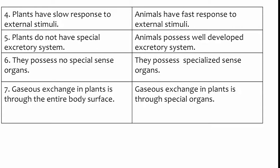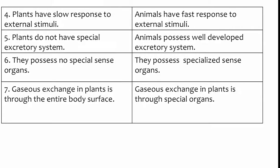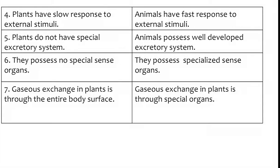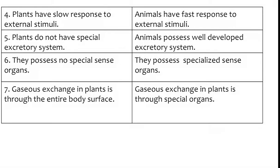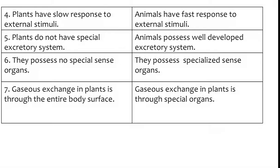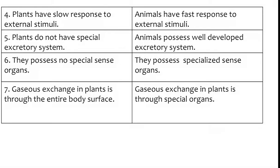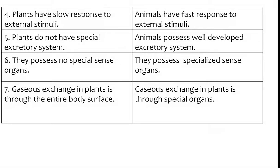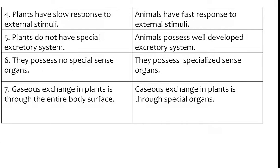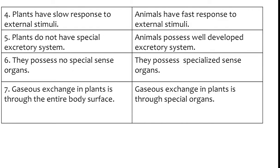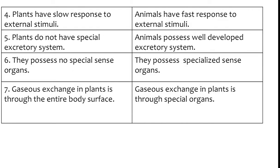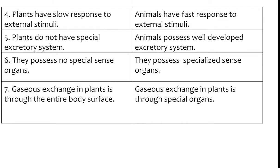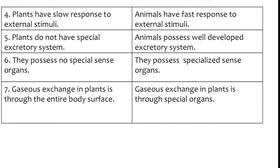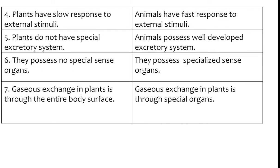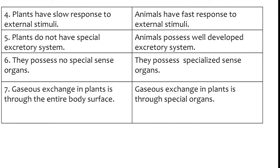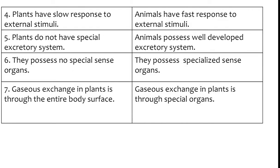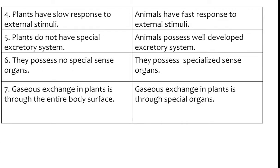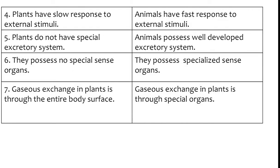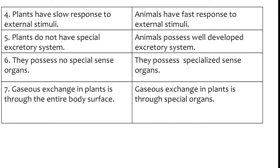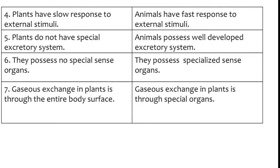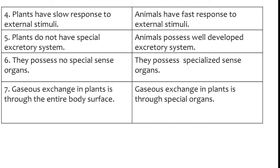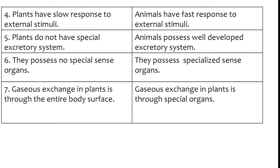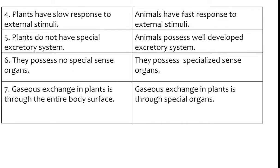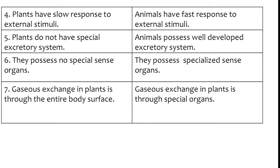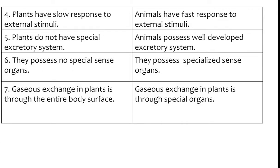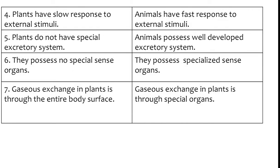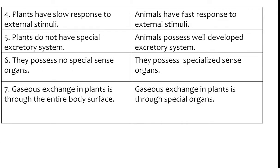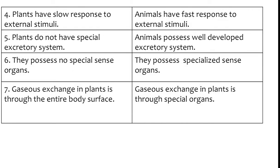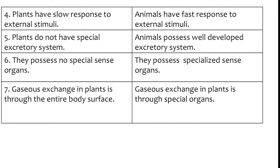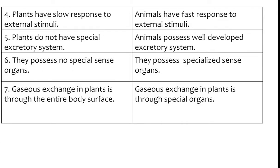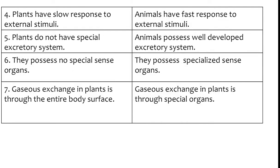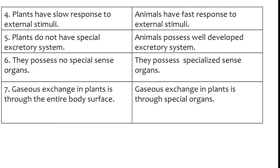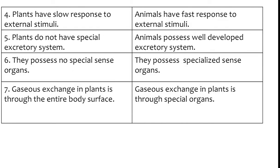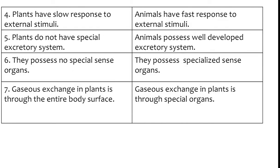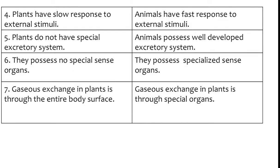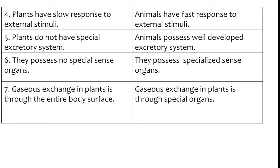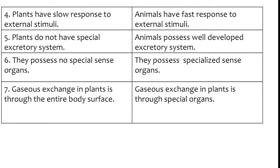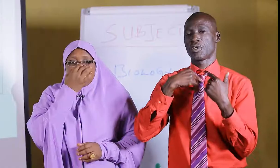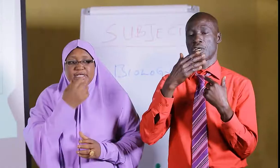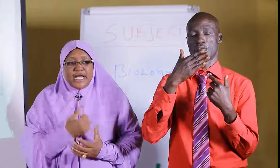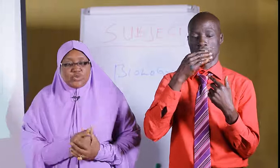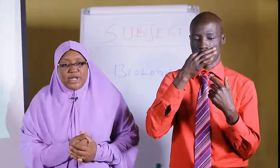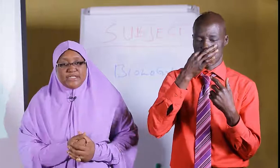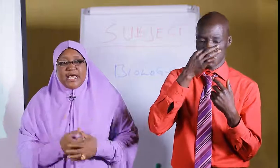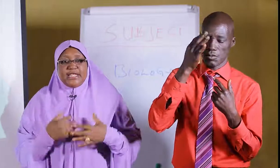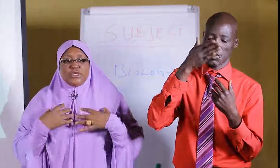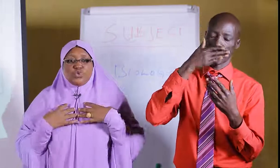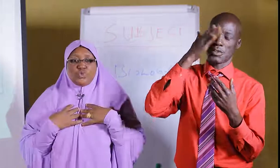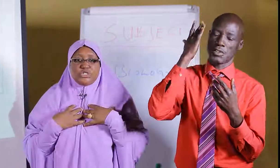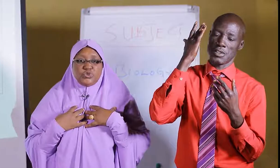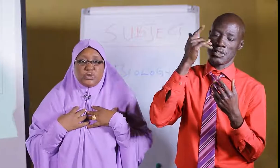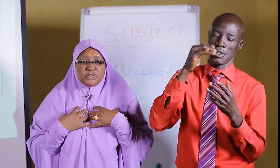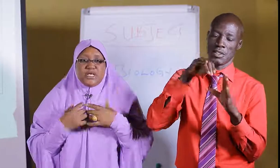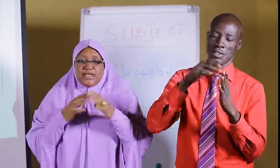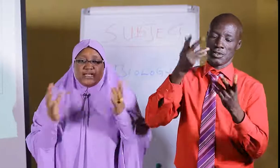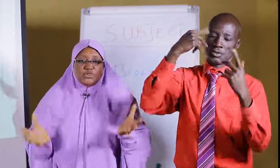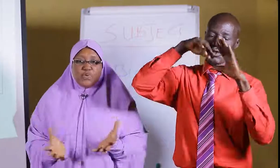While in animals, gaseous exchange is through specialized organs. As I said, you have the nose through which the gas will enter, then it goes